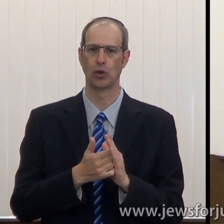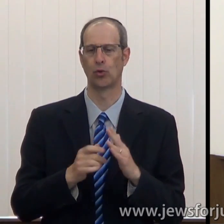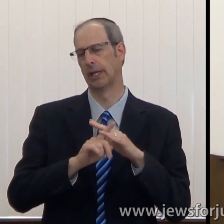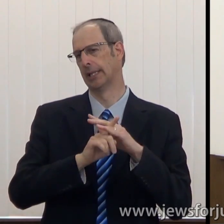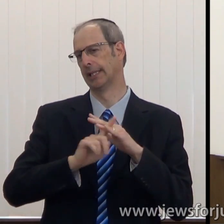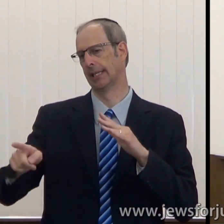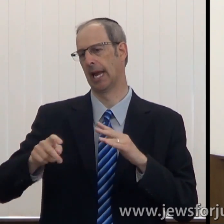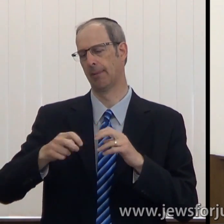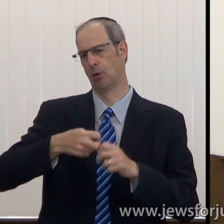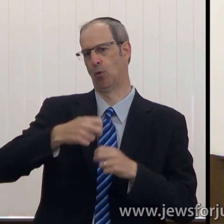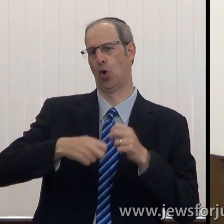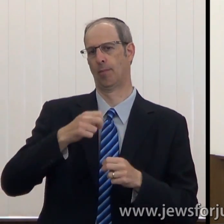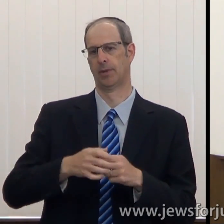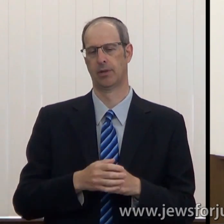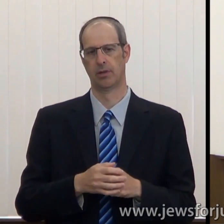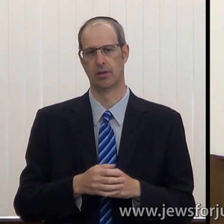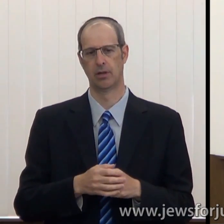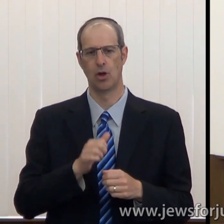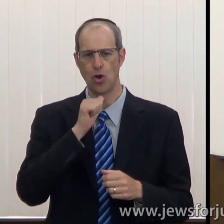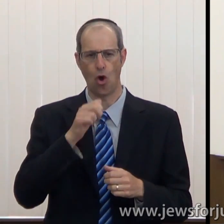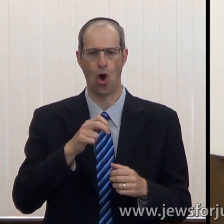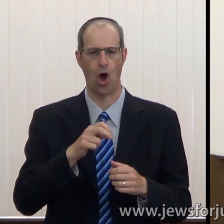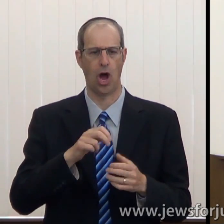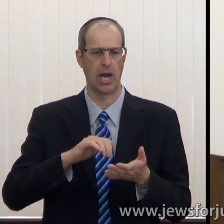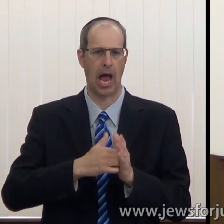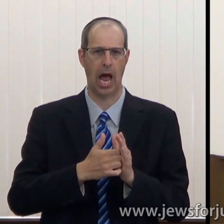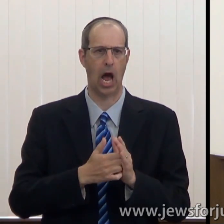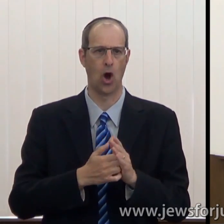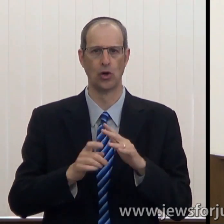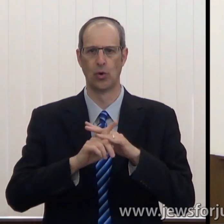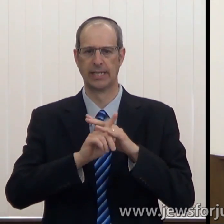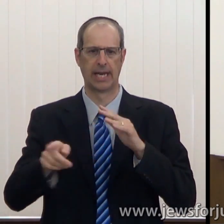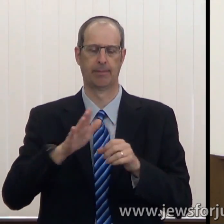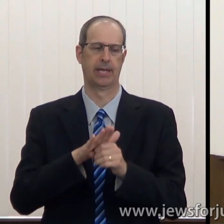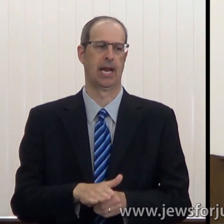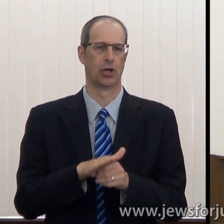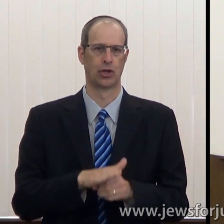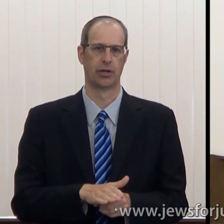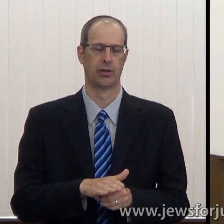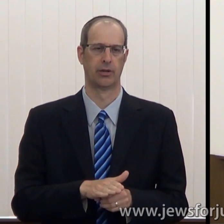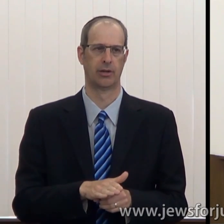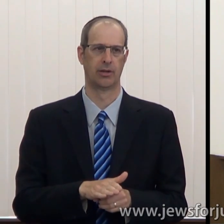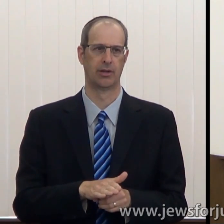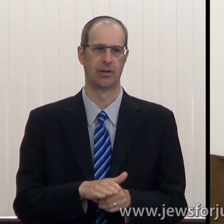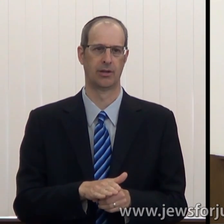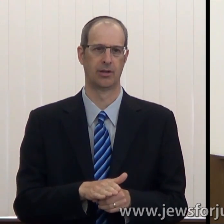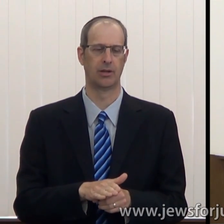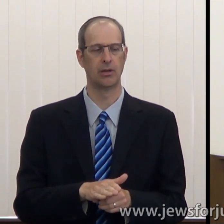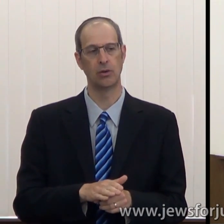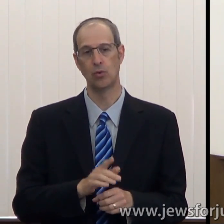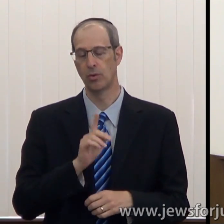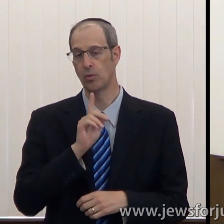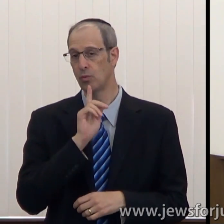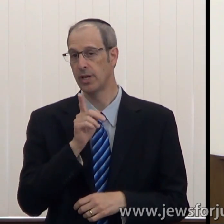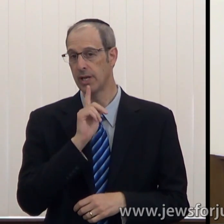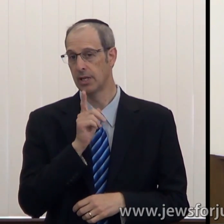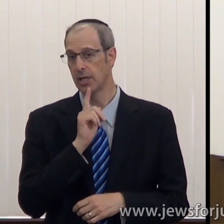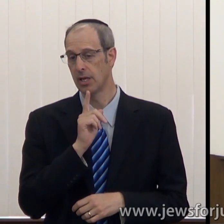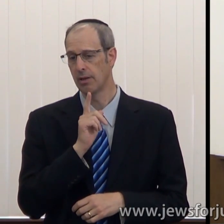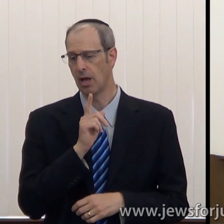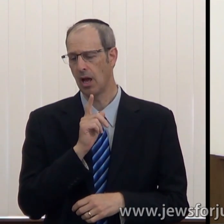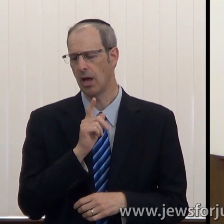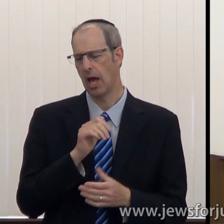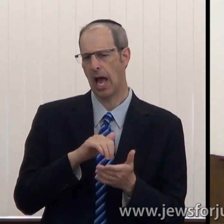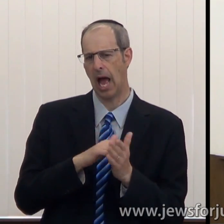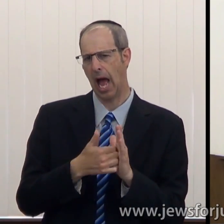struggle, not how to escape the tension, but rather what form